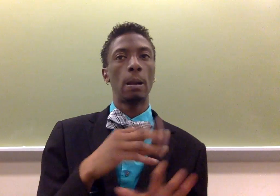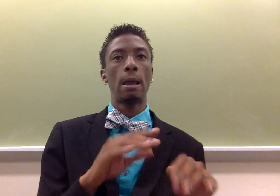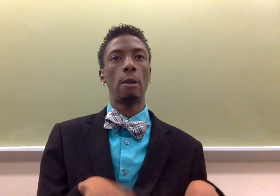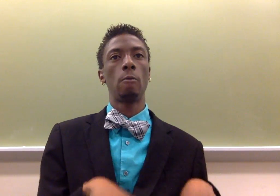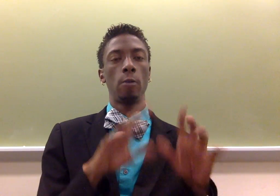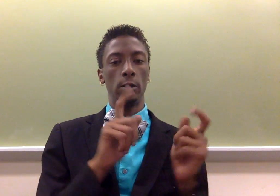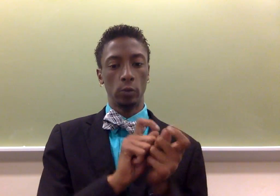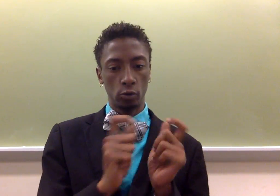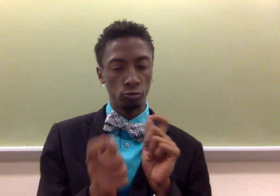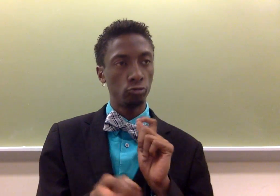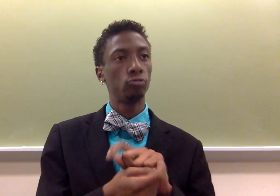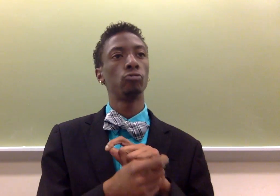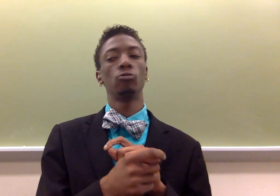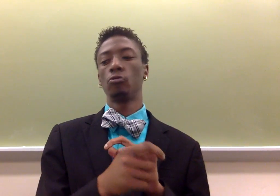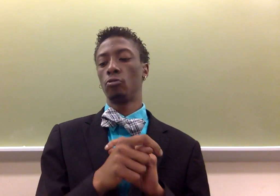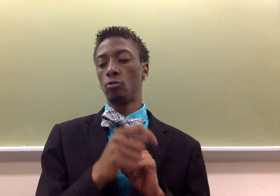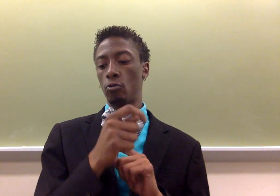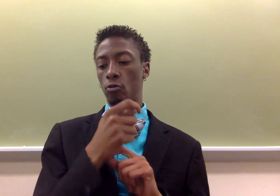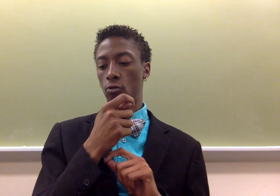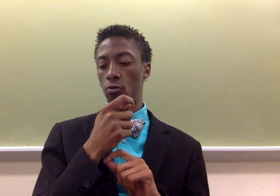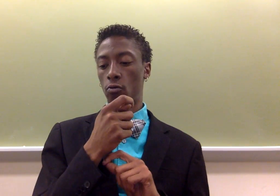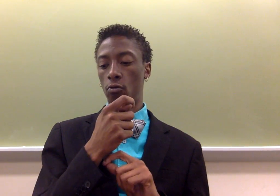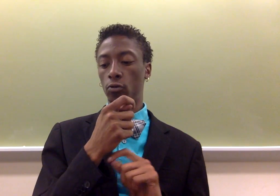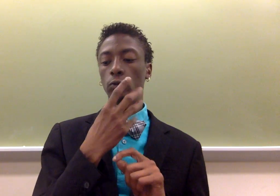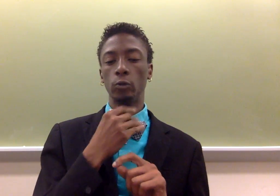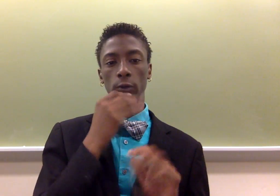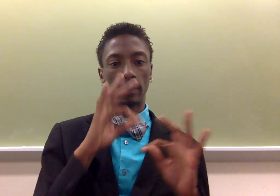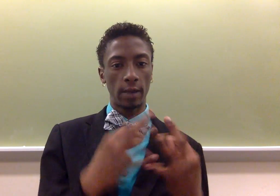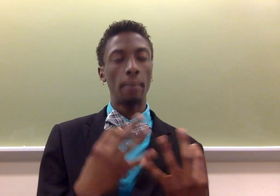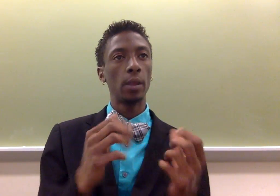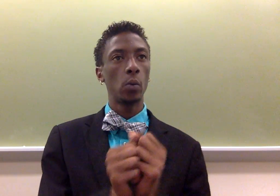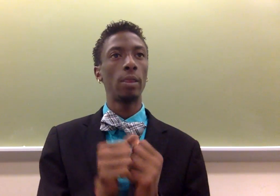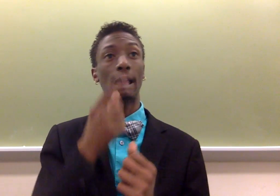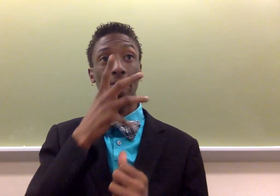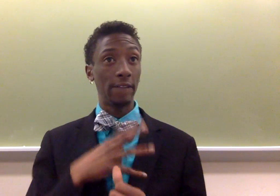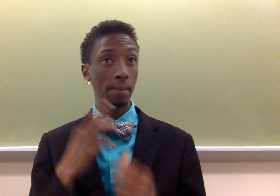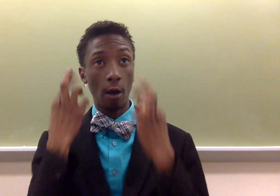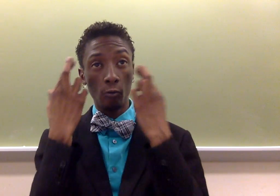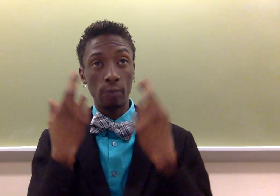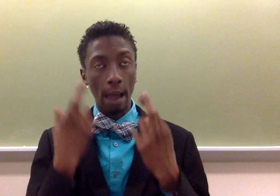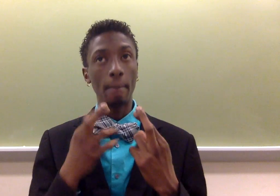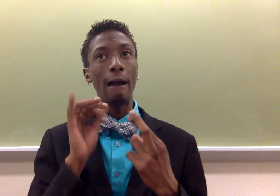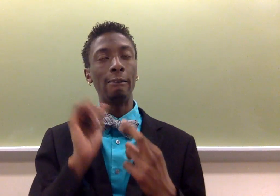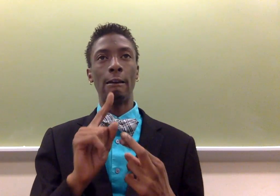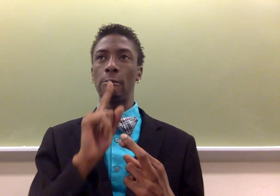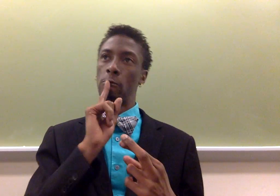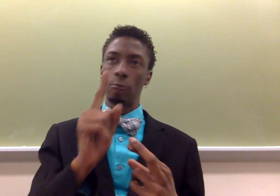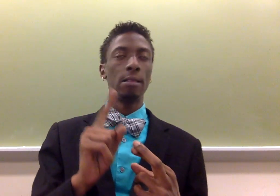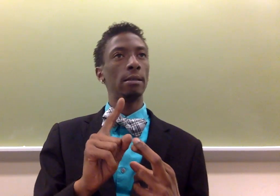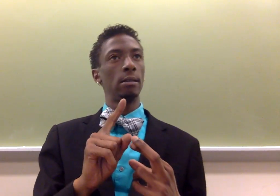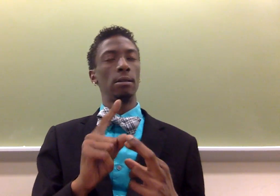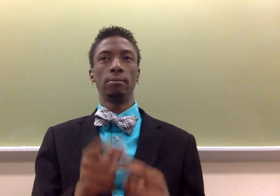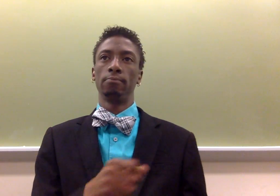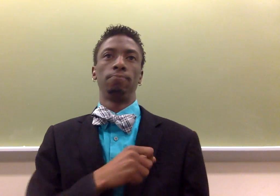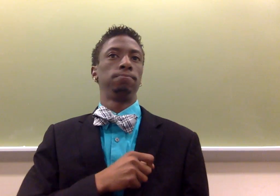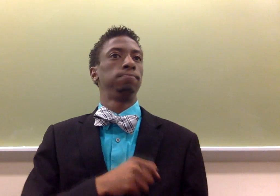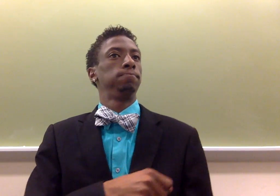Jewish family with a female rabbi was a huge. It really informed my feminism. Yeah. And I was wondering, what was